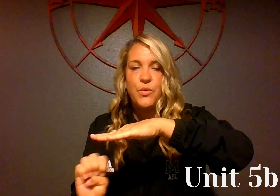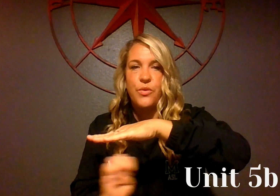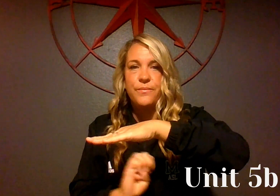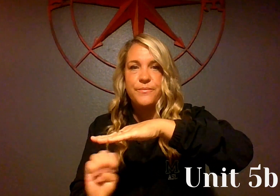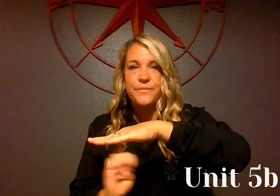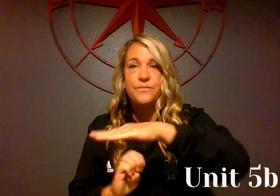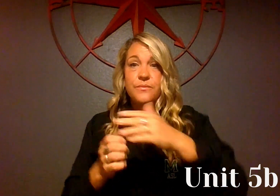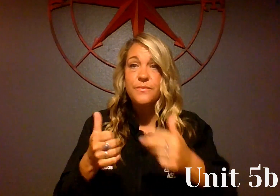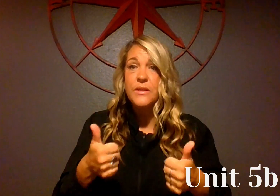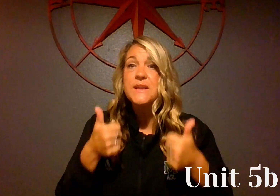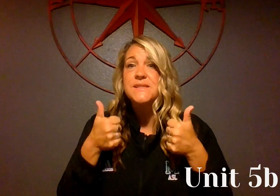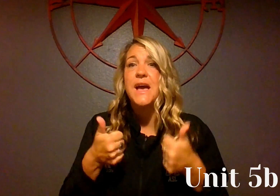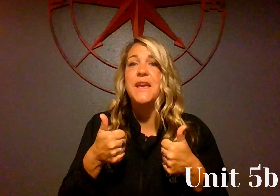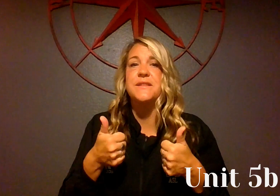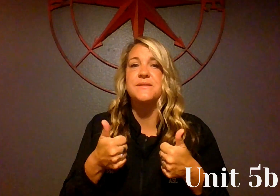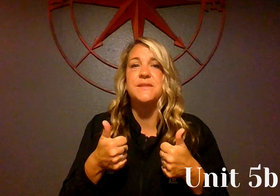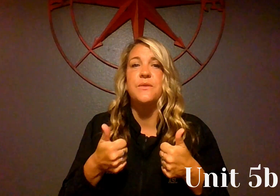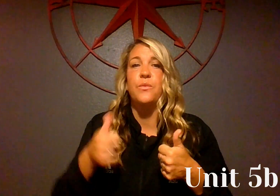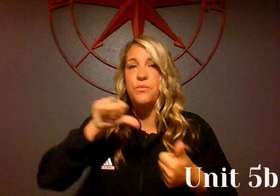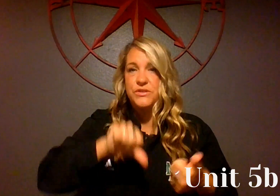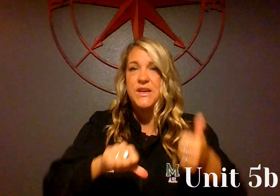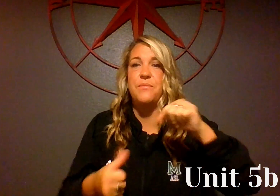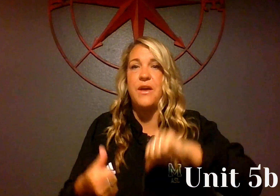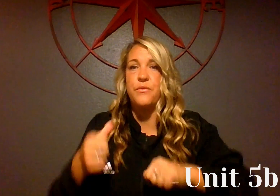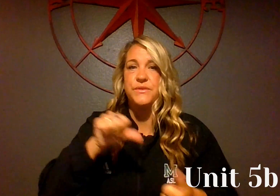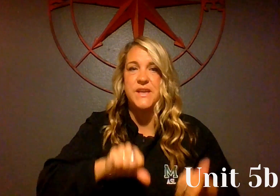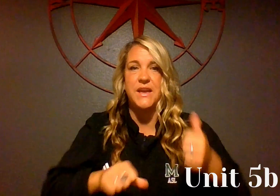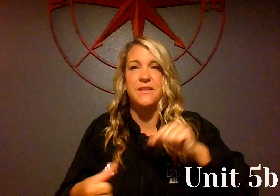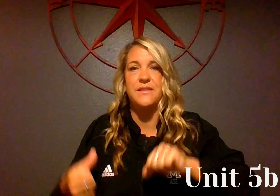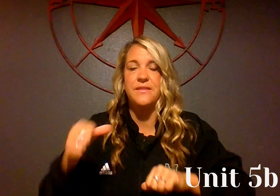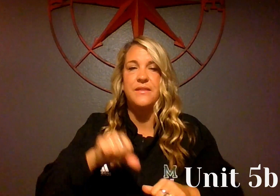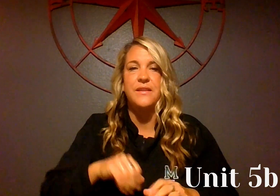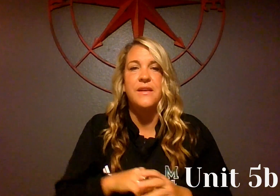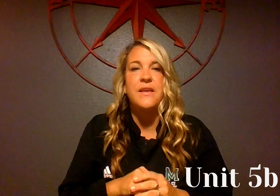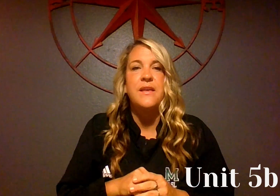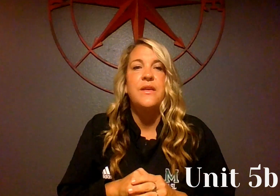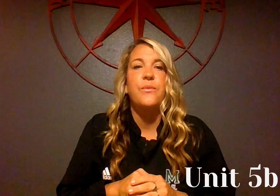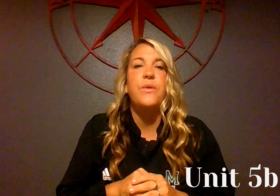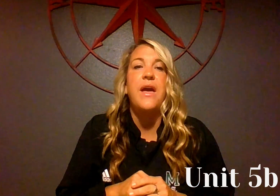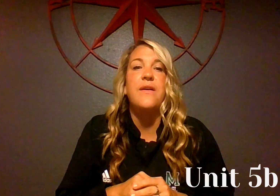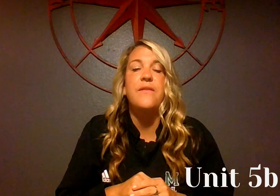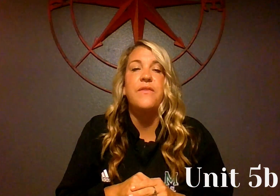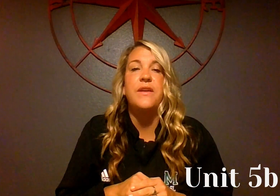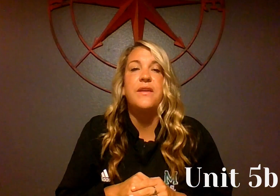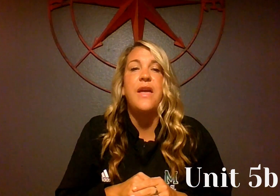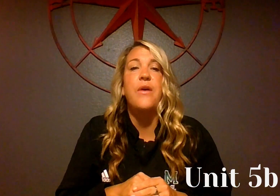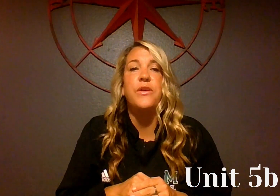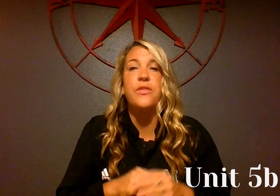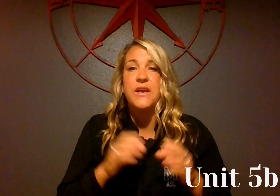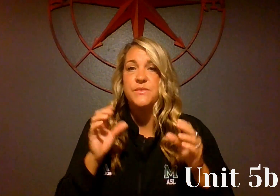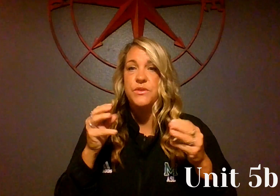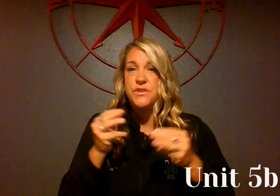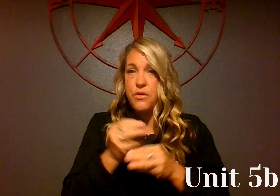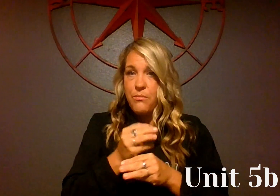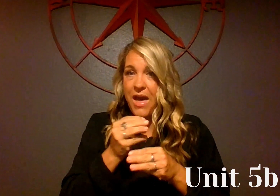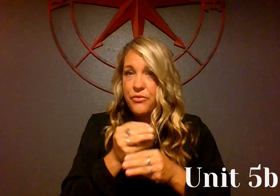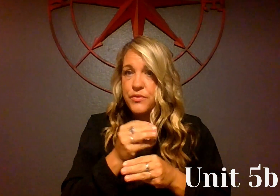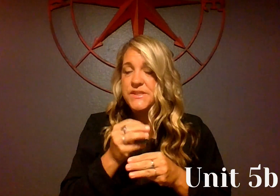school. Science, one more time, that root sign. We have calculus, which our math root sign